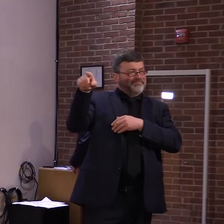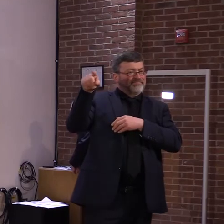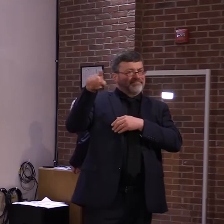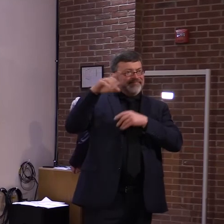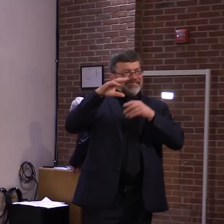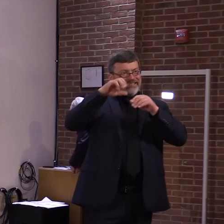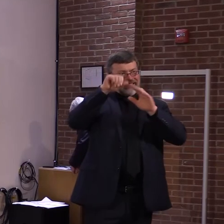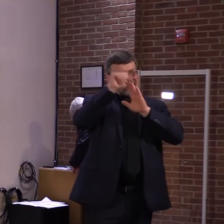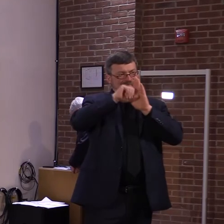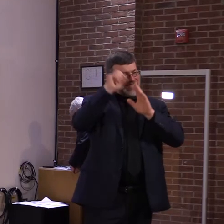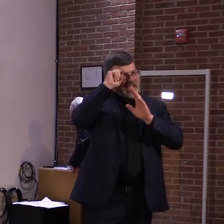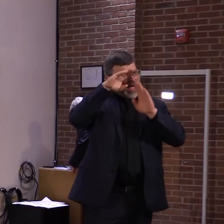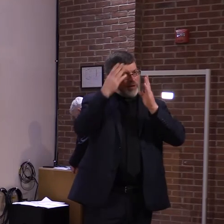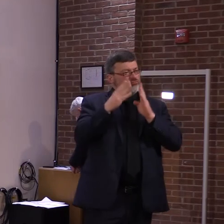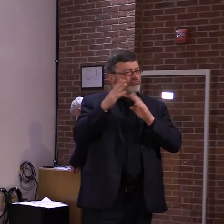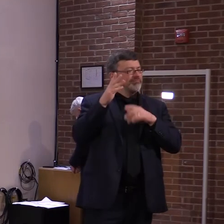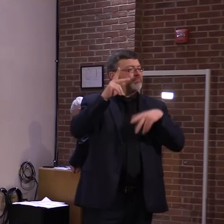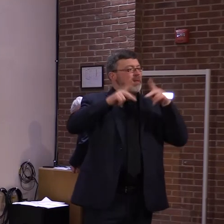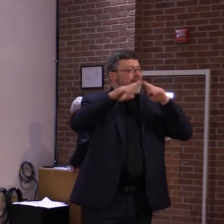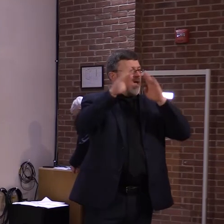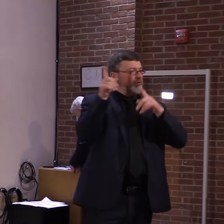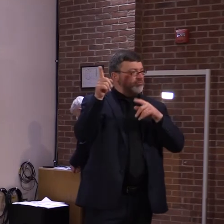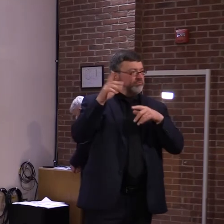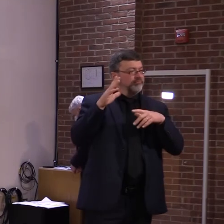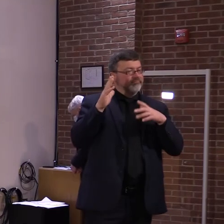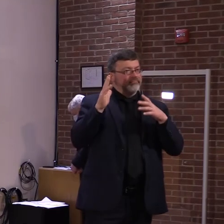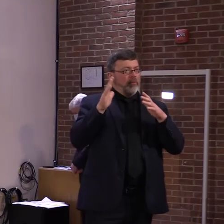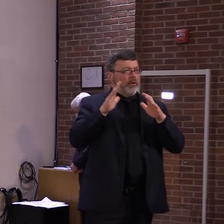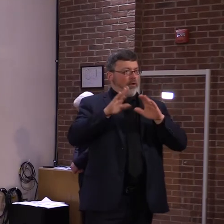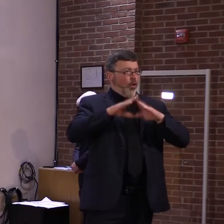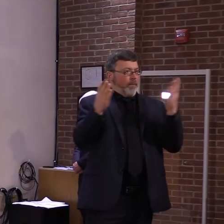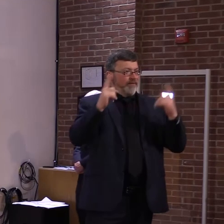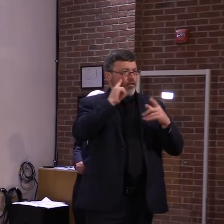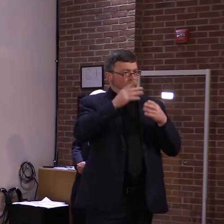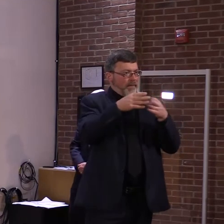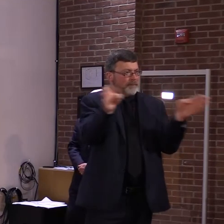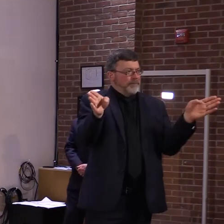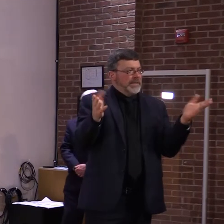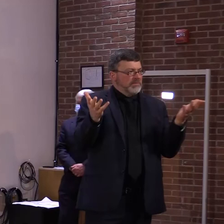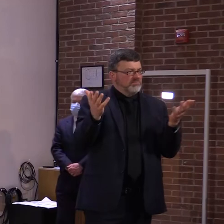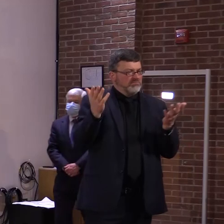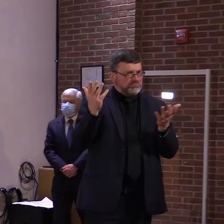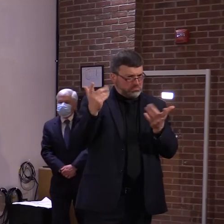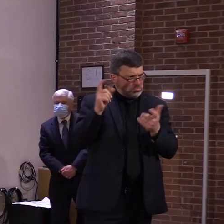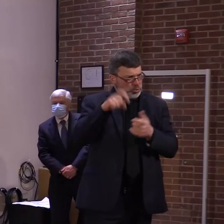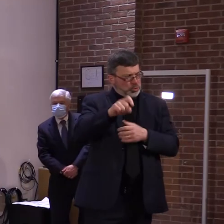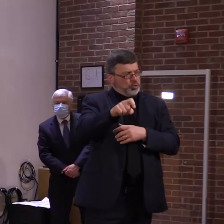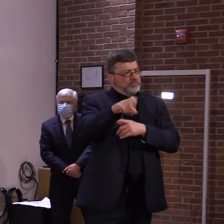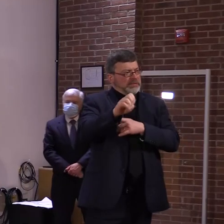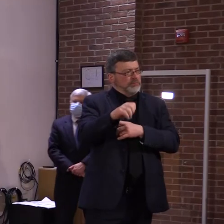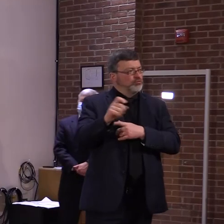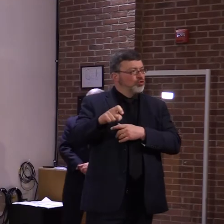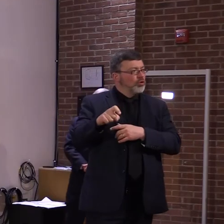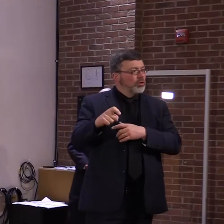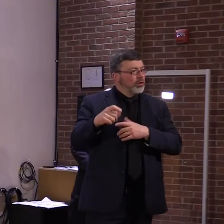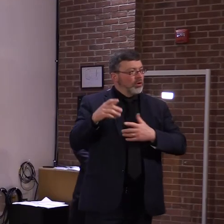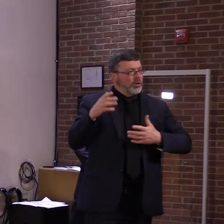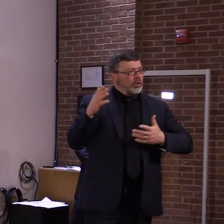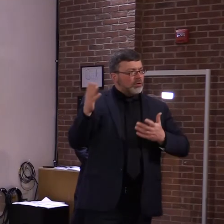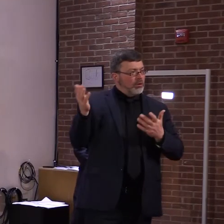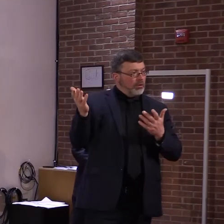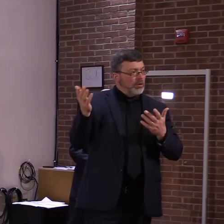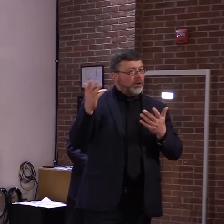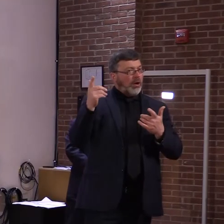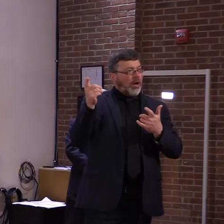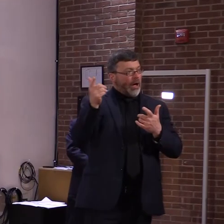in a similar vein, could we be expecting changes soon to these press briefings? Are you planning on a return